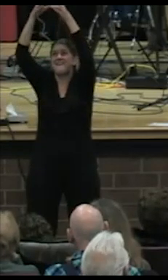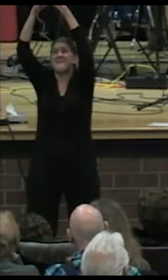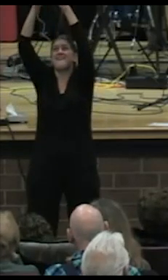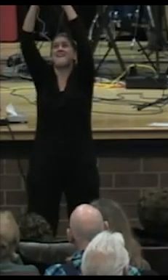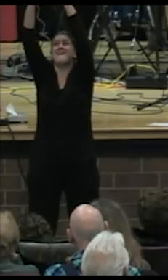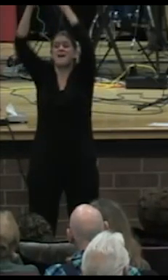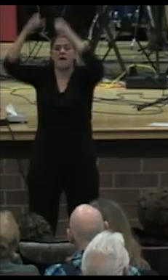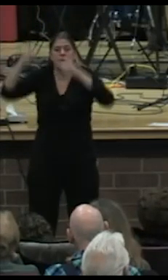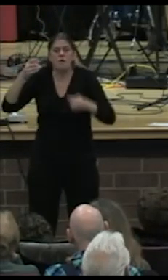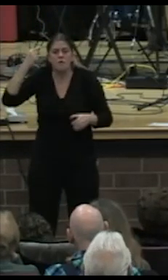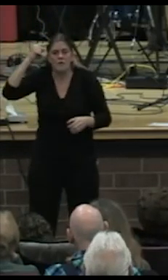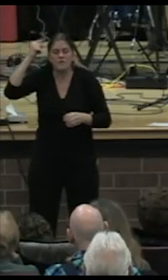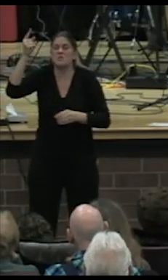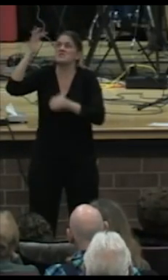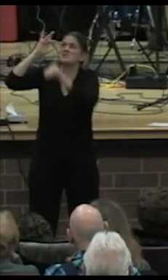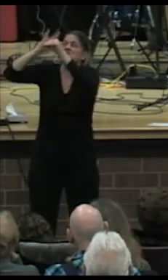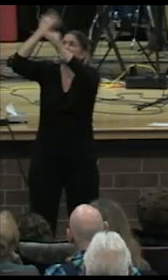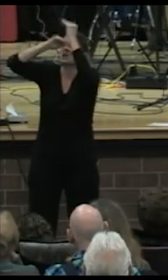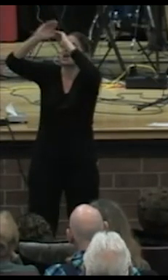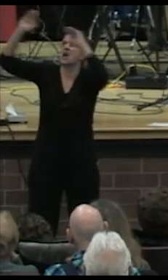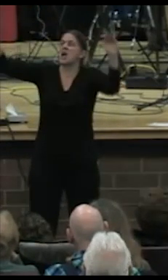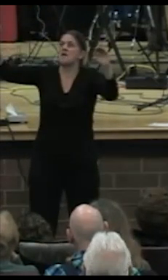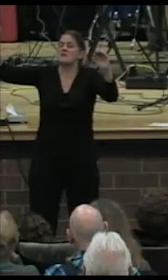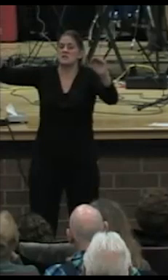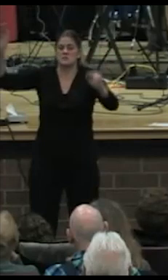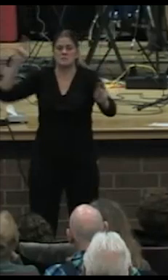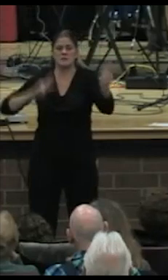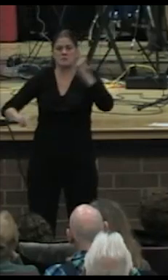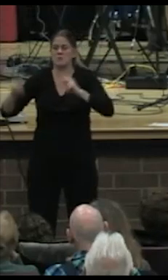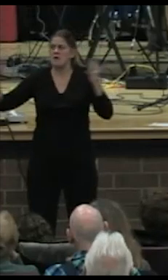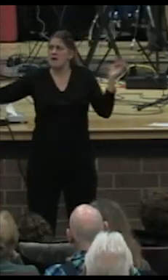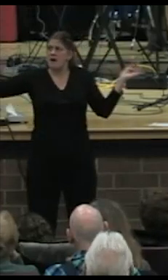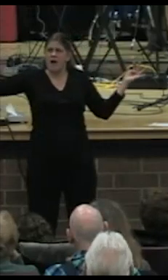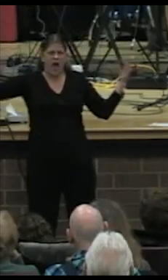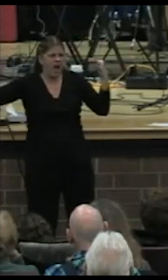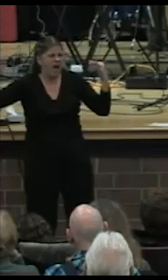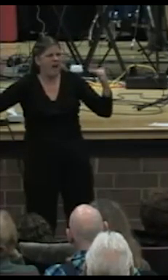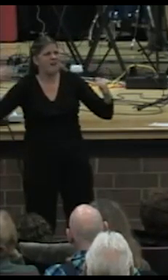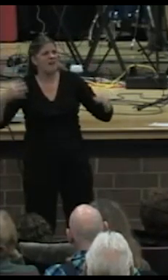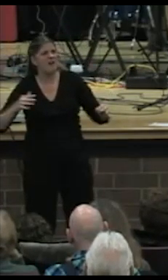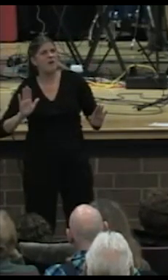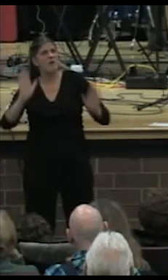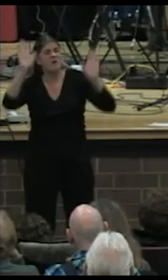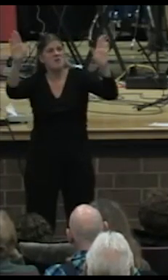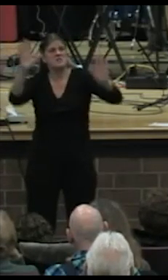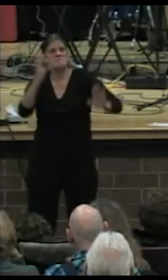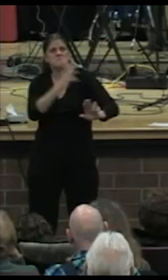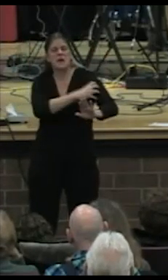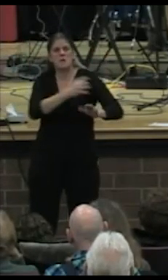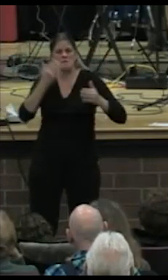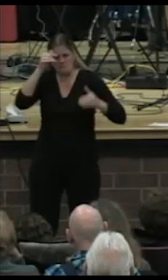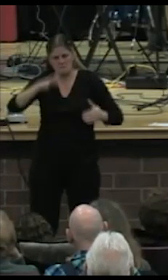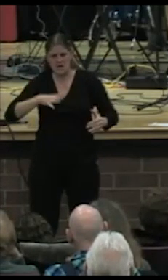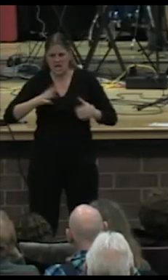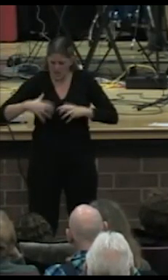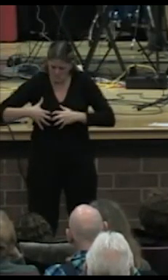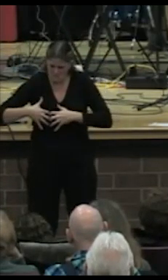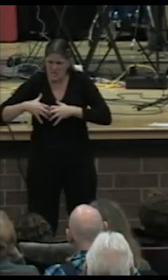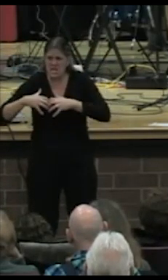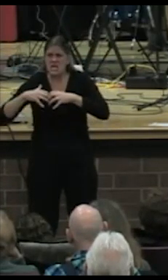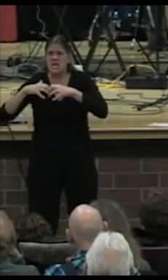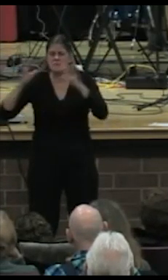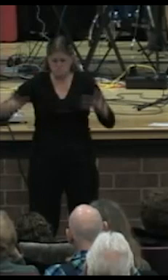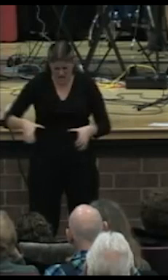a city and tower who reach to the heavens." I want you to hear this again. "Come, let us build for